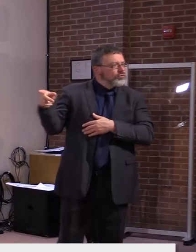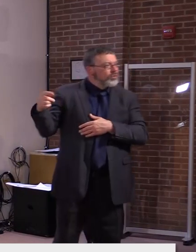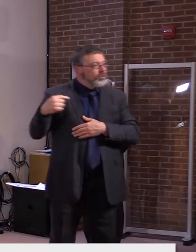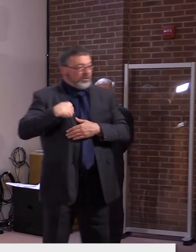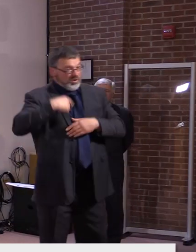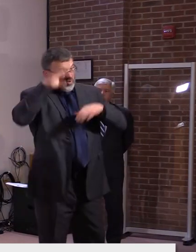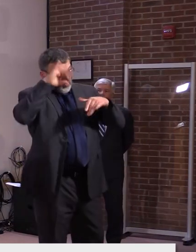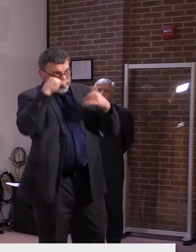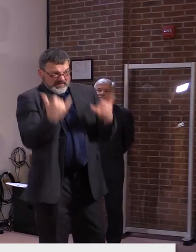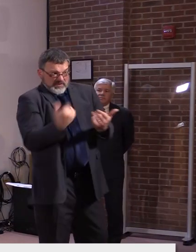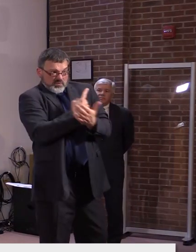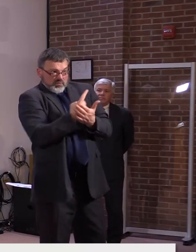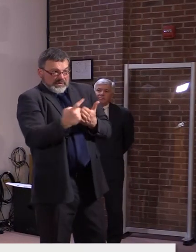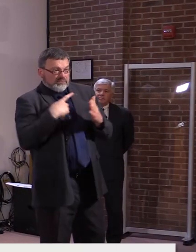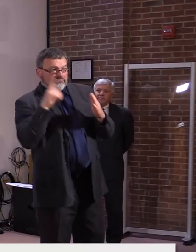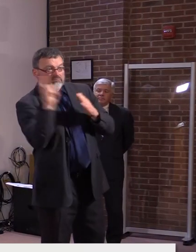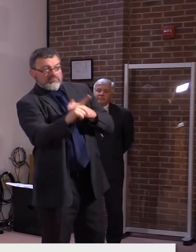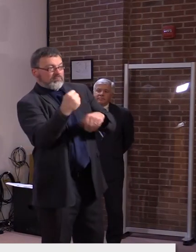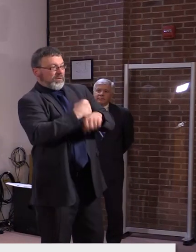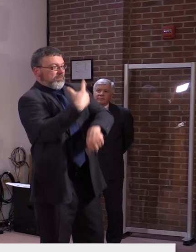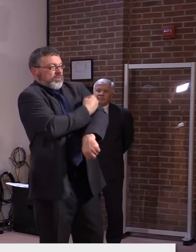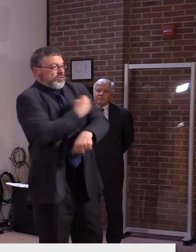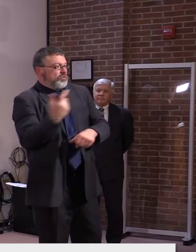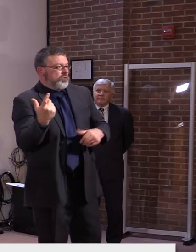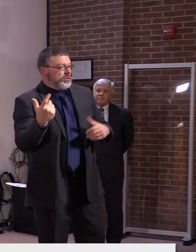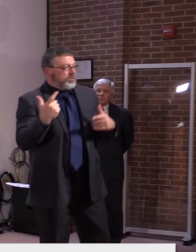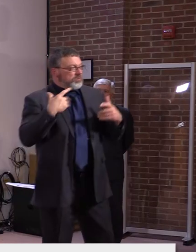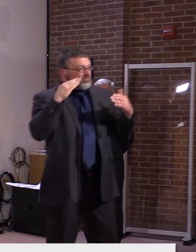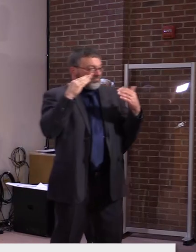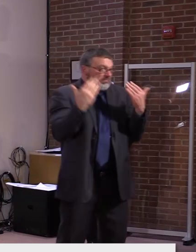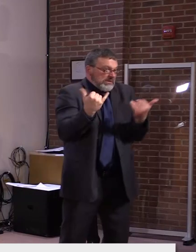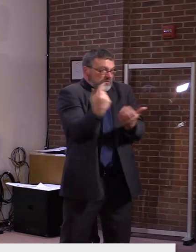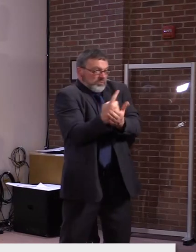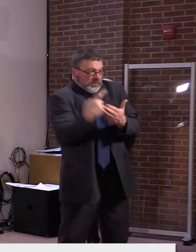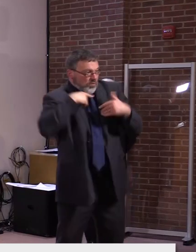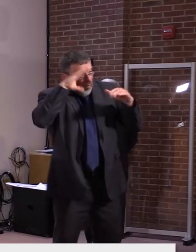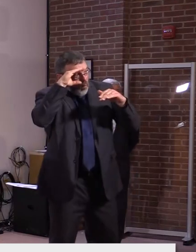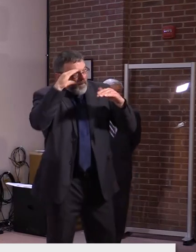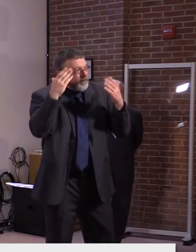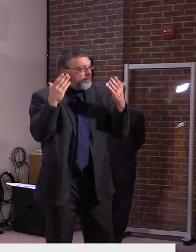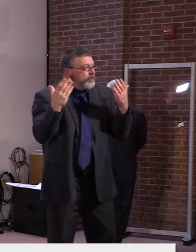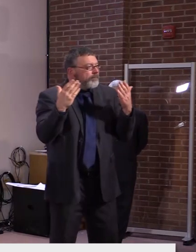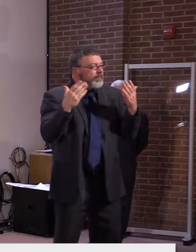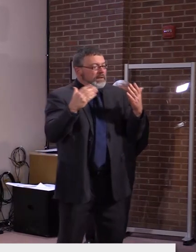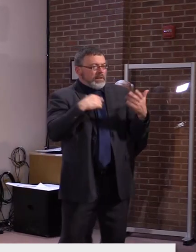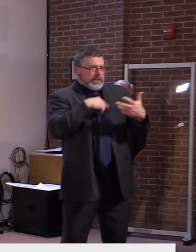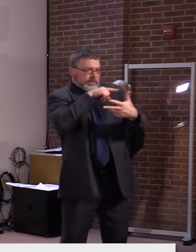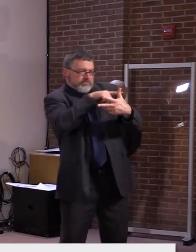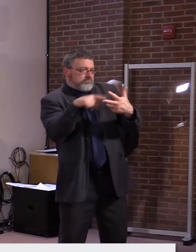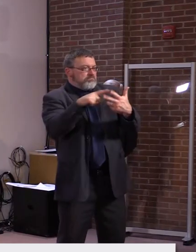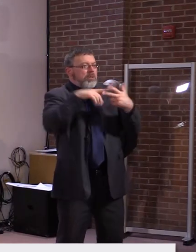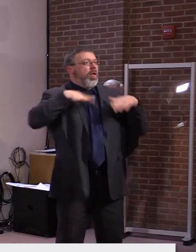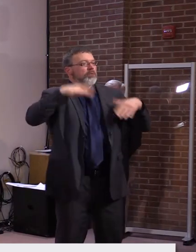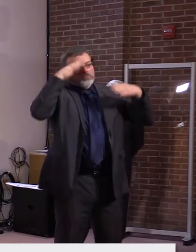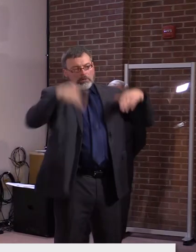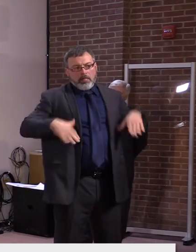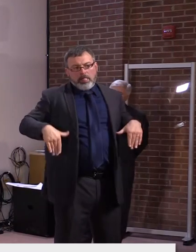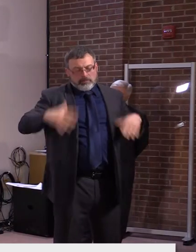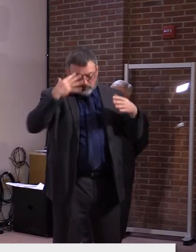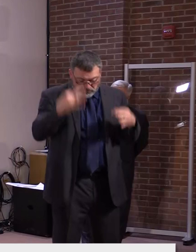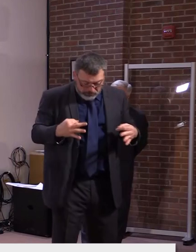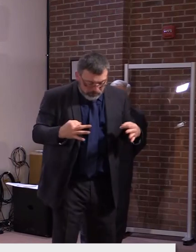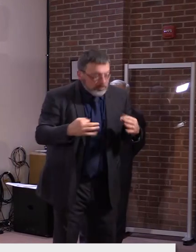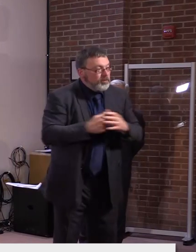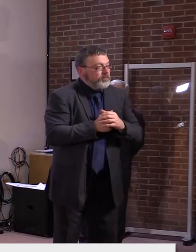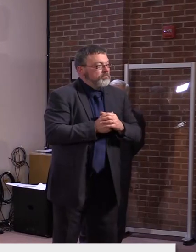I had the J&J, so I'm hoping to get the booster. I've got to decide which one. The good news is all